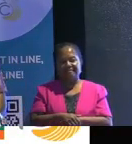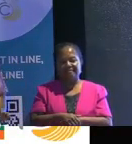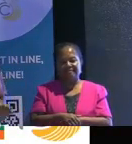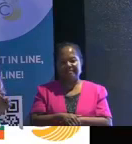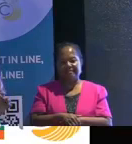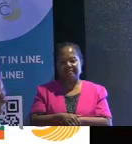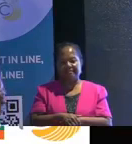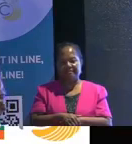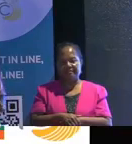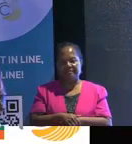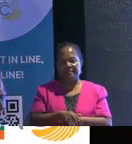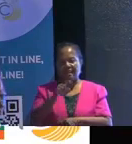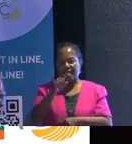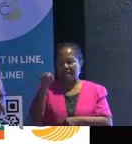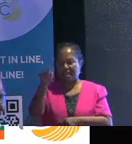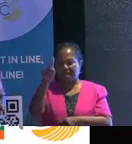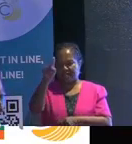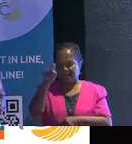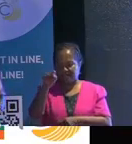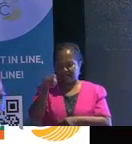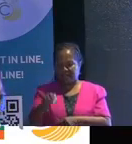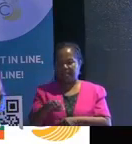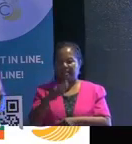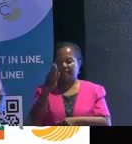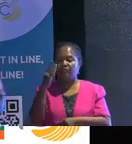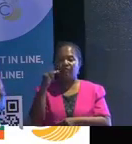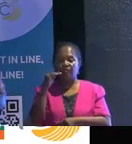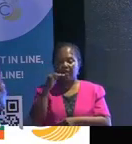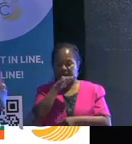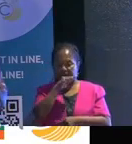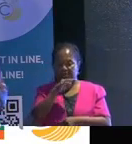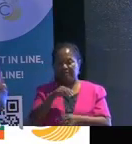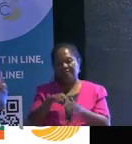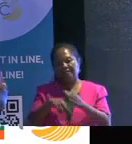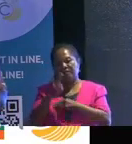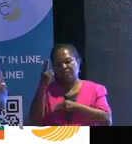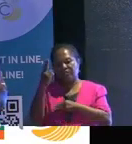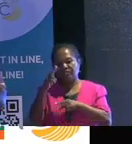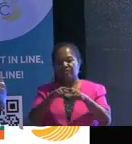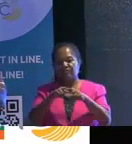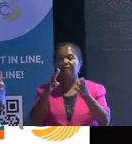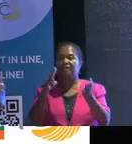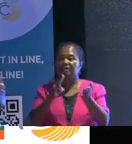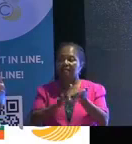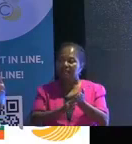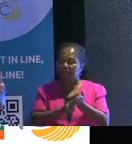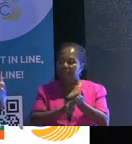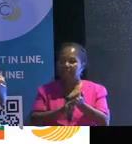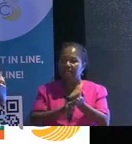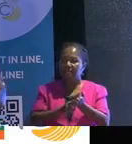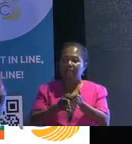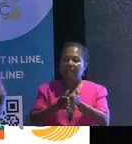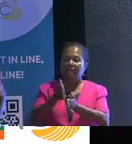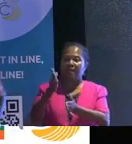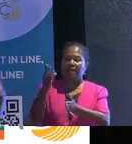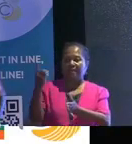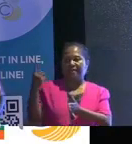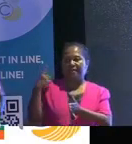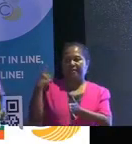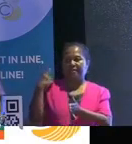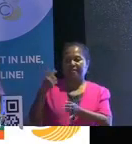so we divide that 400 kina into 2 fortnights. So HDA for the first fortnight was 200